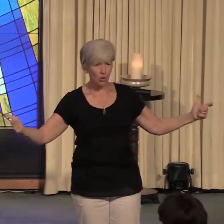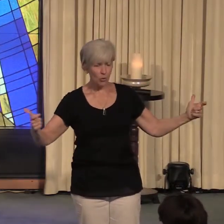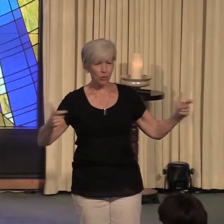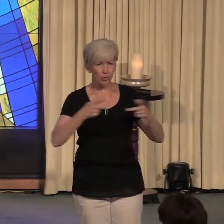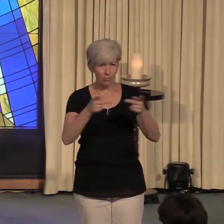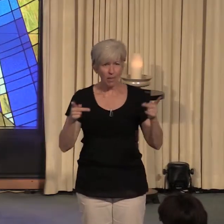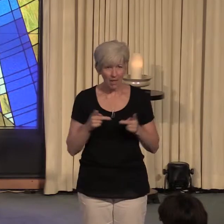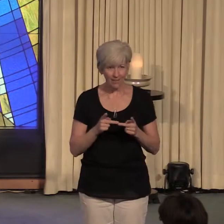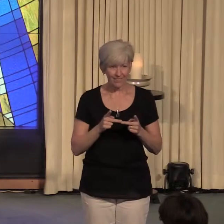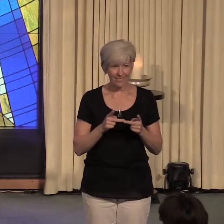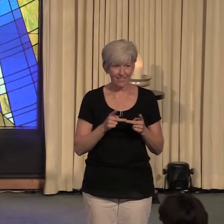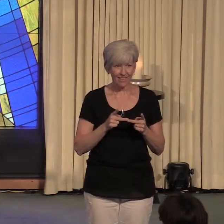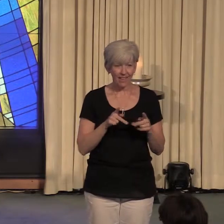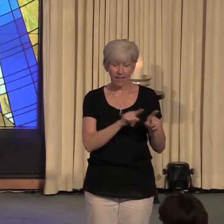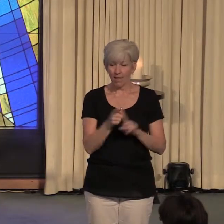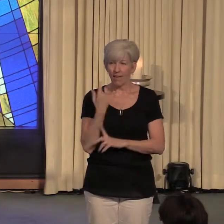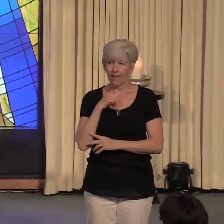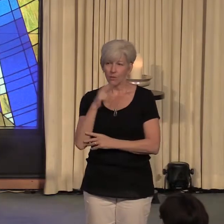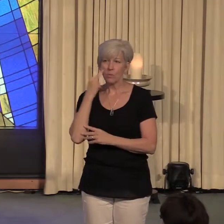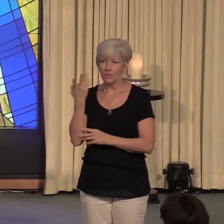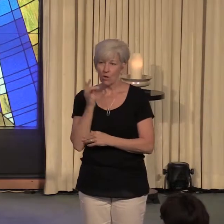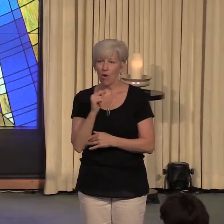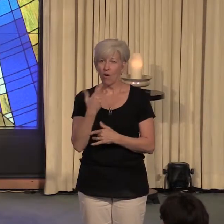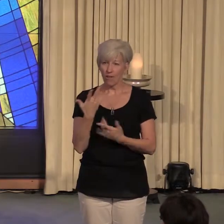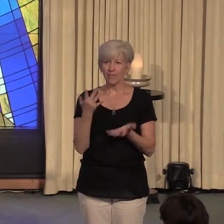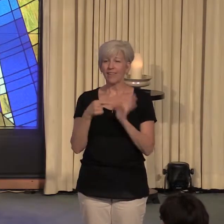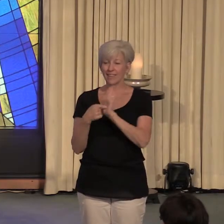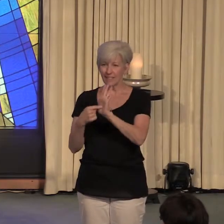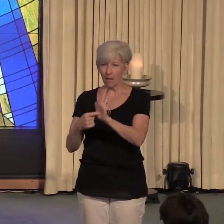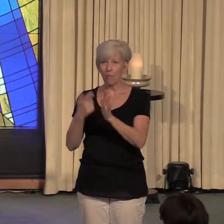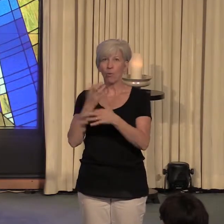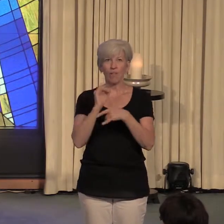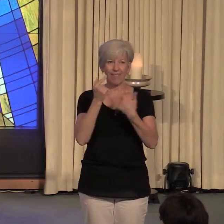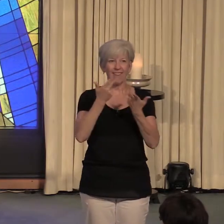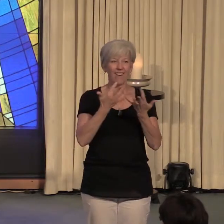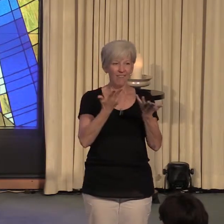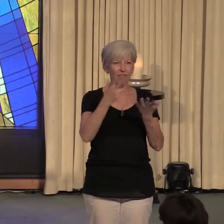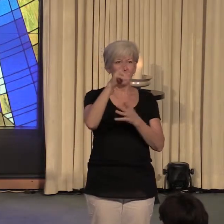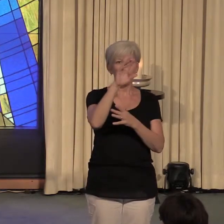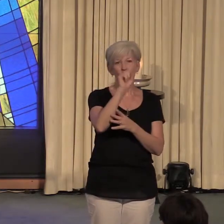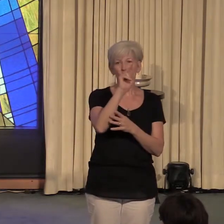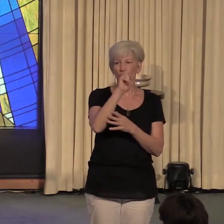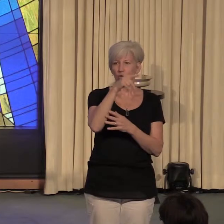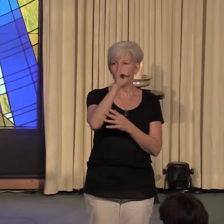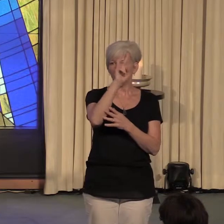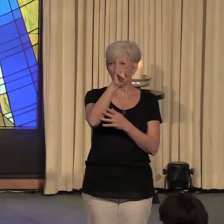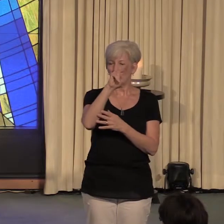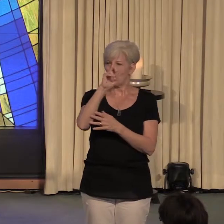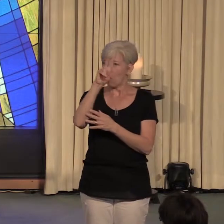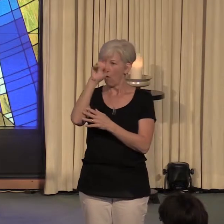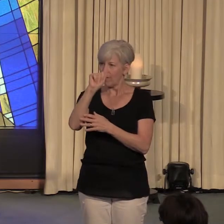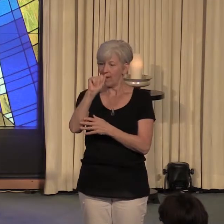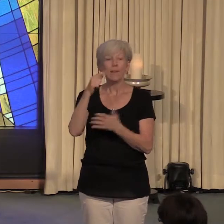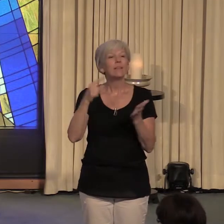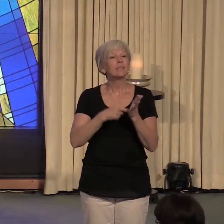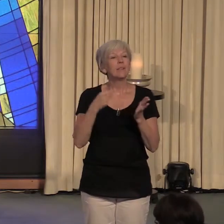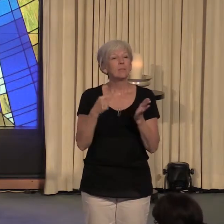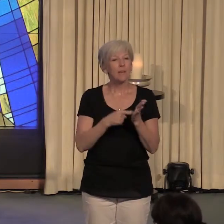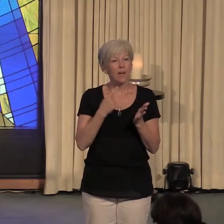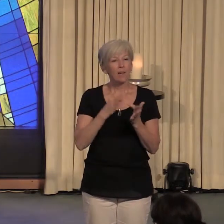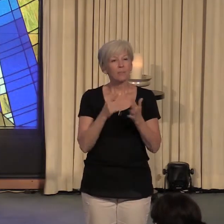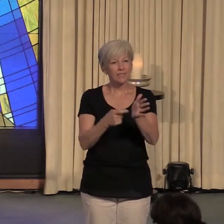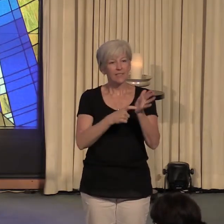and the supernova. Sometimes it takes a long time for the truth to arrive, but arrive it